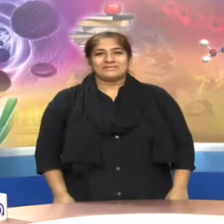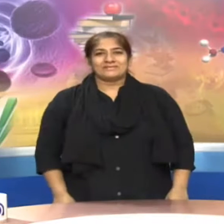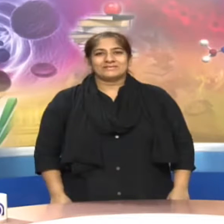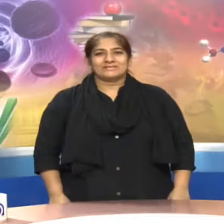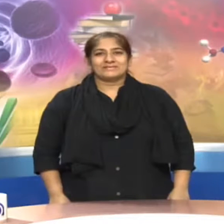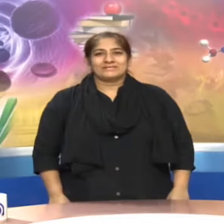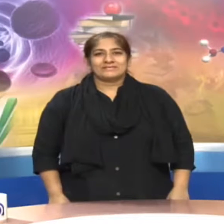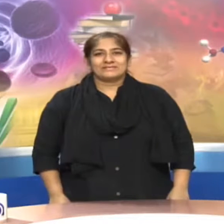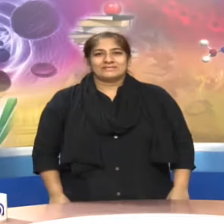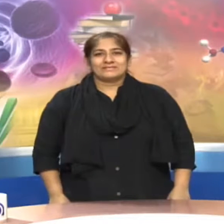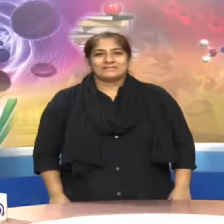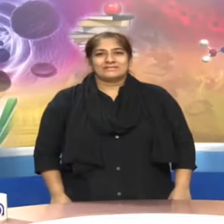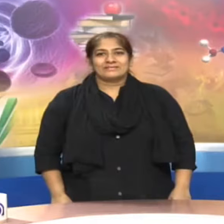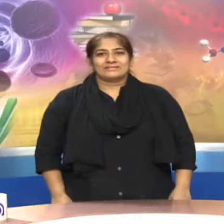unity of the group.